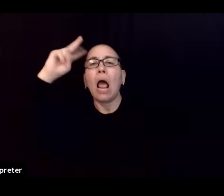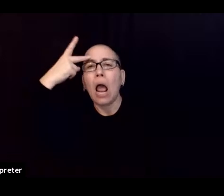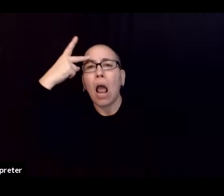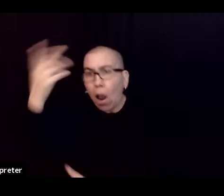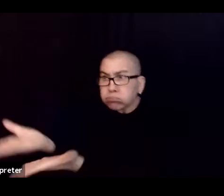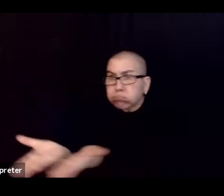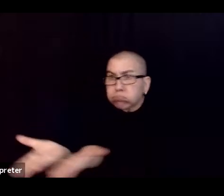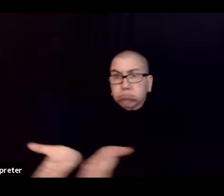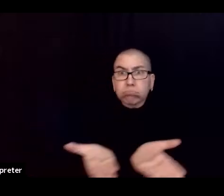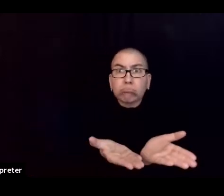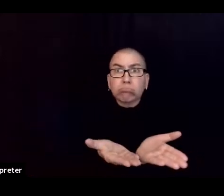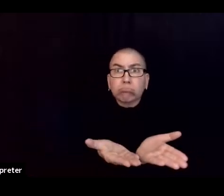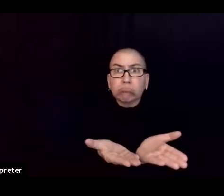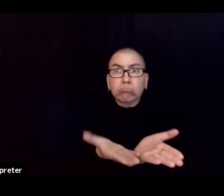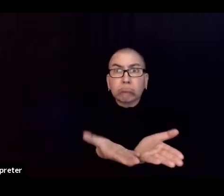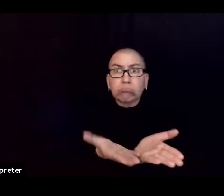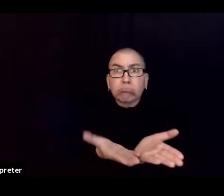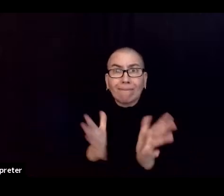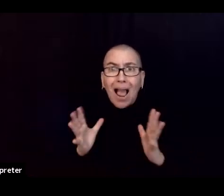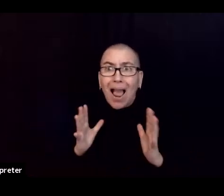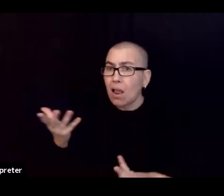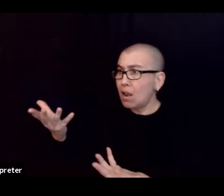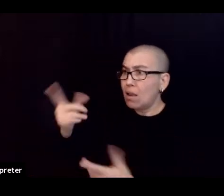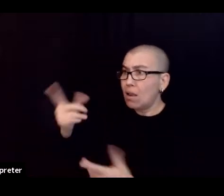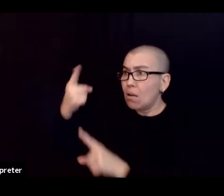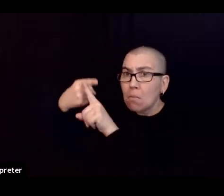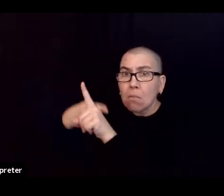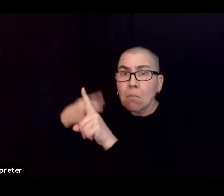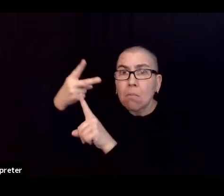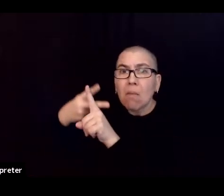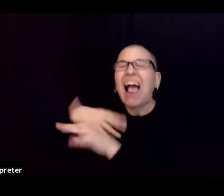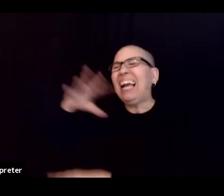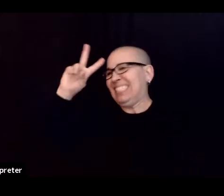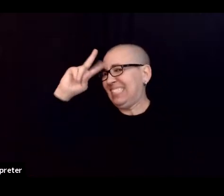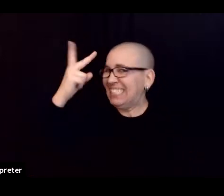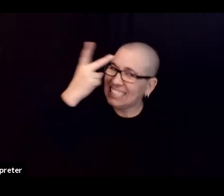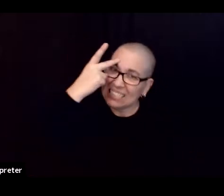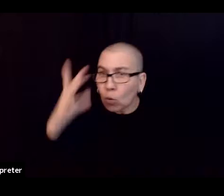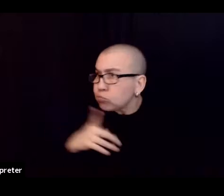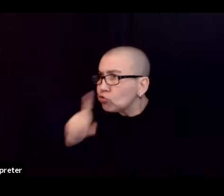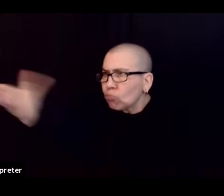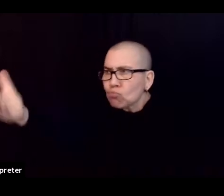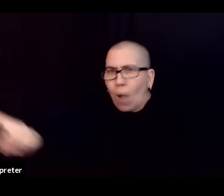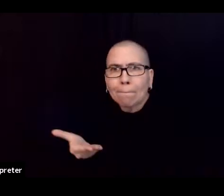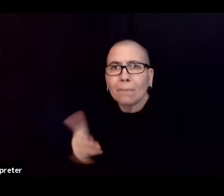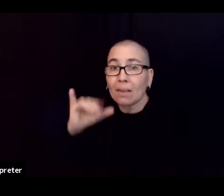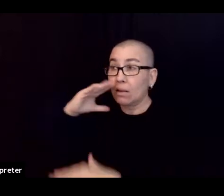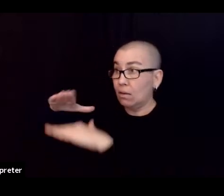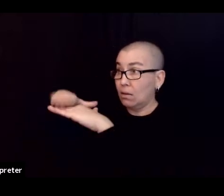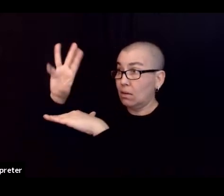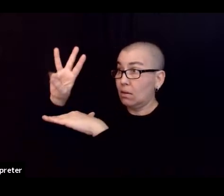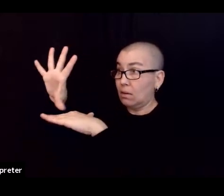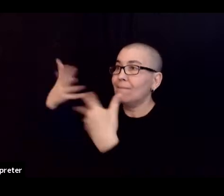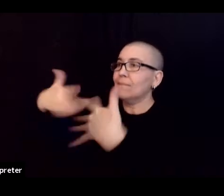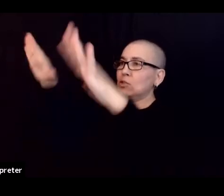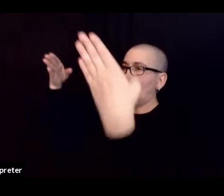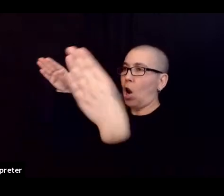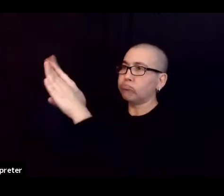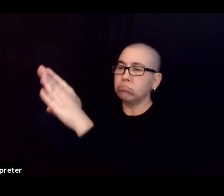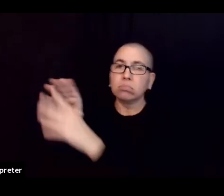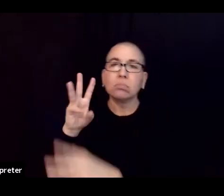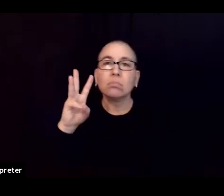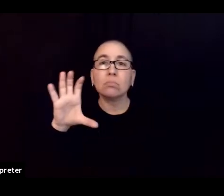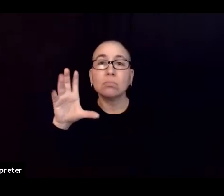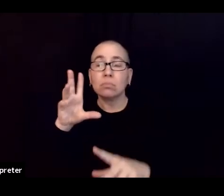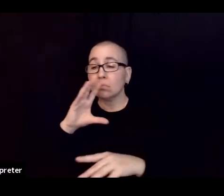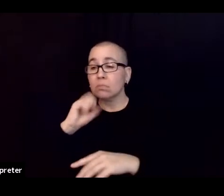healthcare workers, or folks with underlying conditions, as we move on through those tiers, you'll stay eligible.